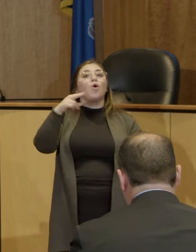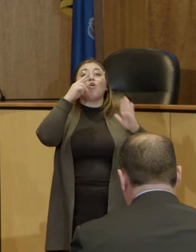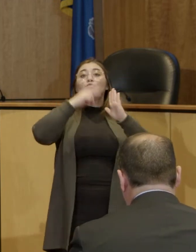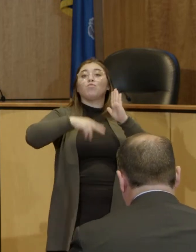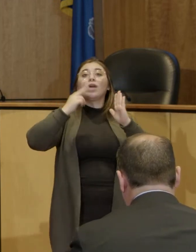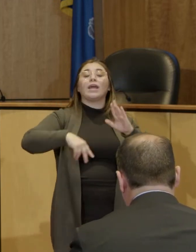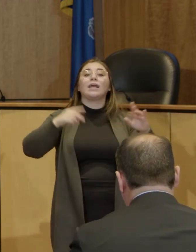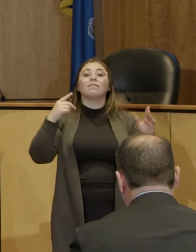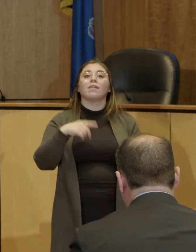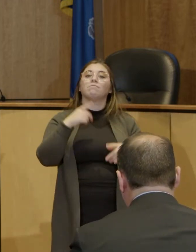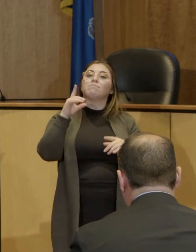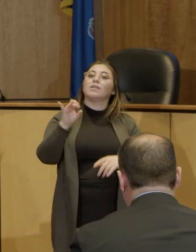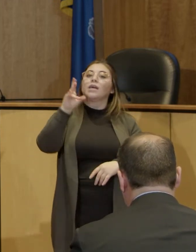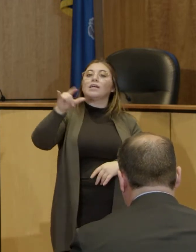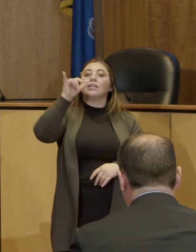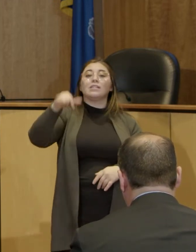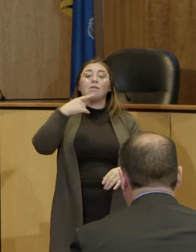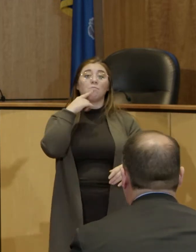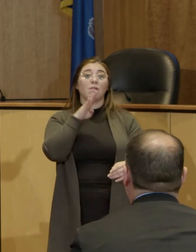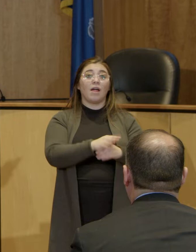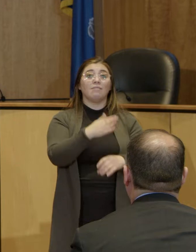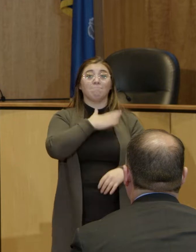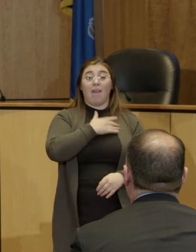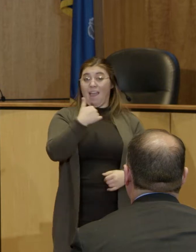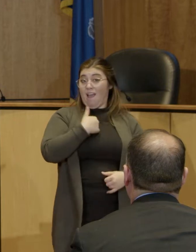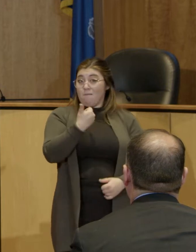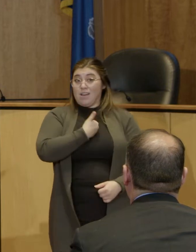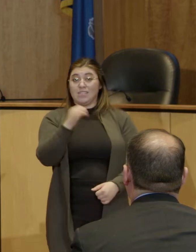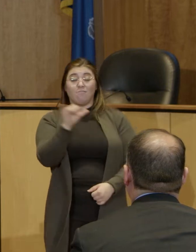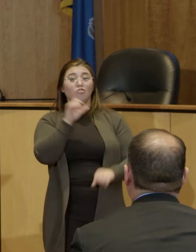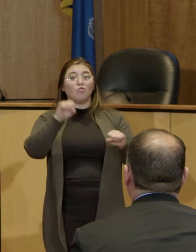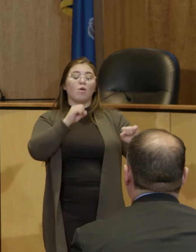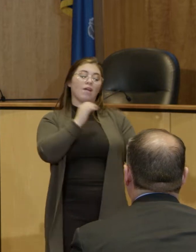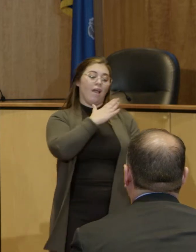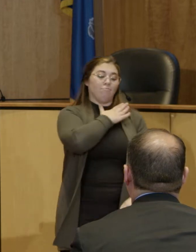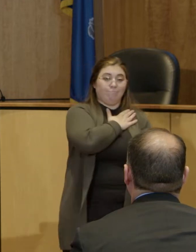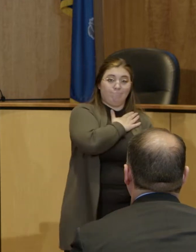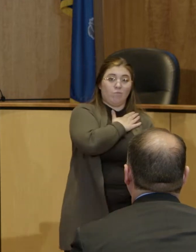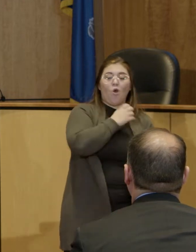Dignity Pledge, and I am taking this pledge as well, and you can keep your hand over your heart